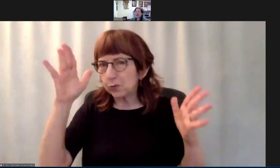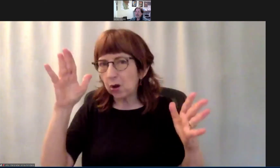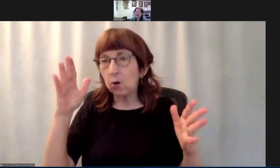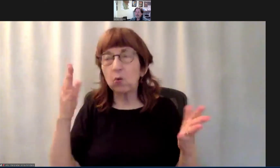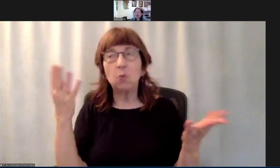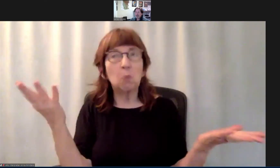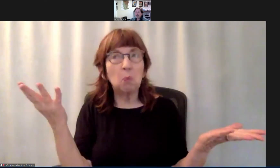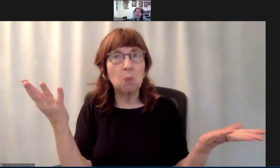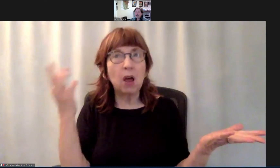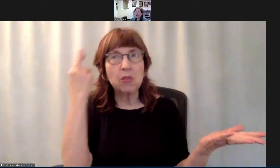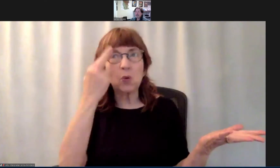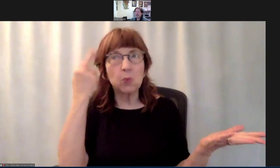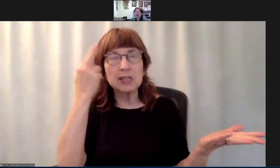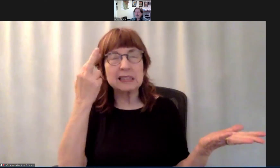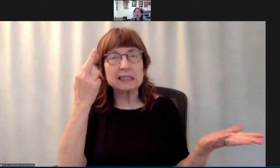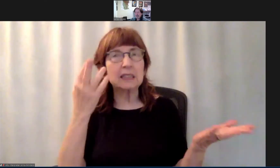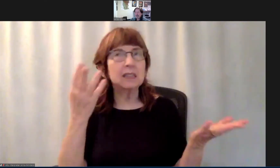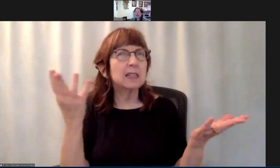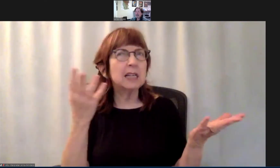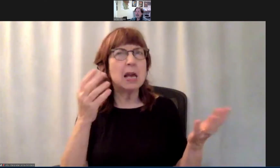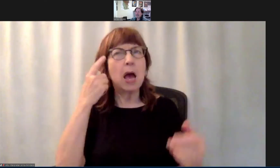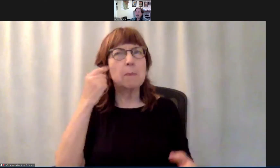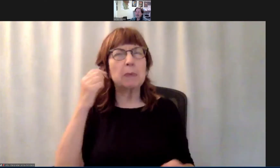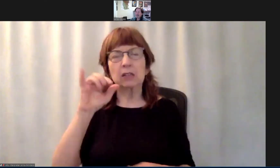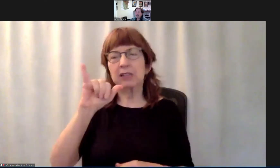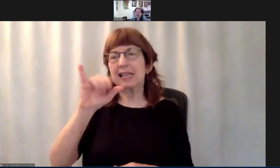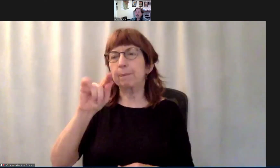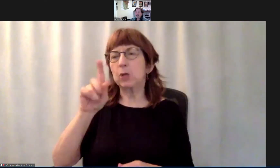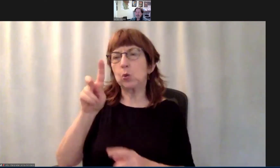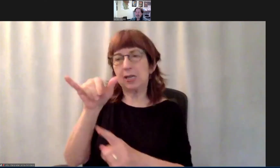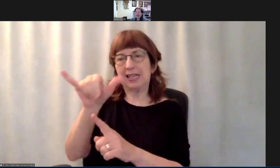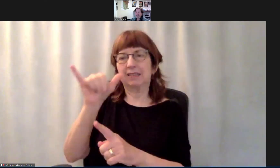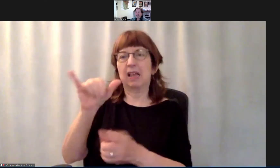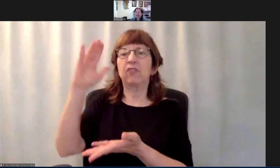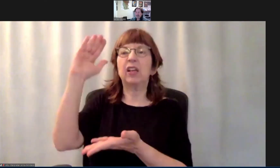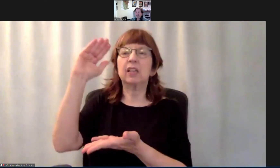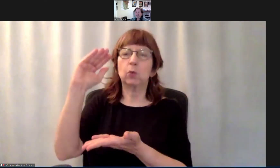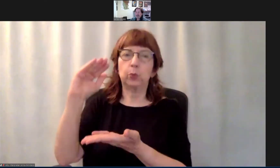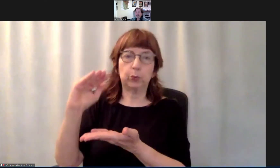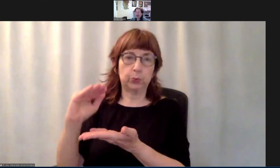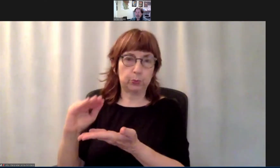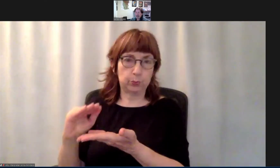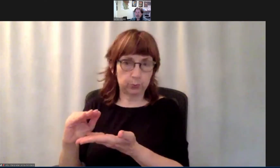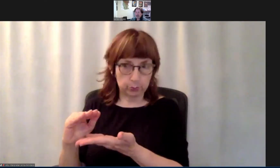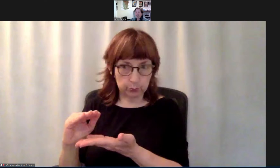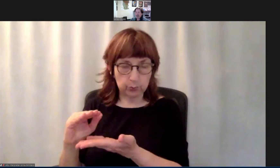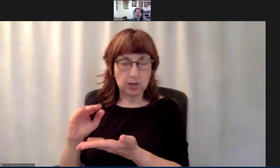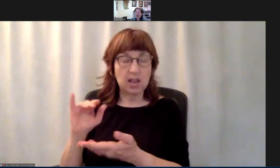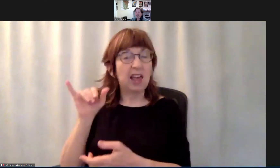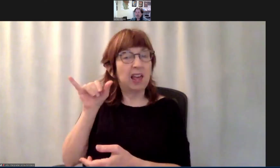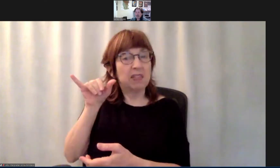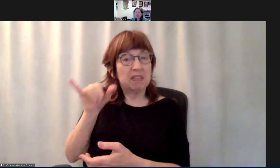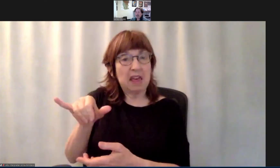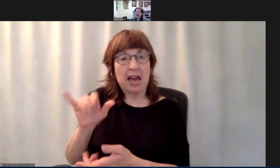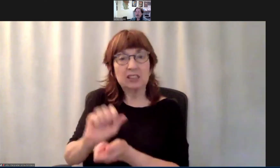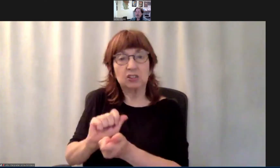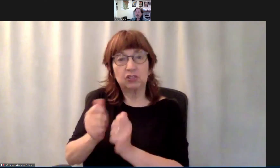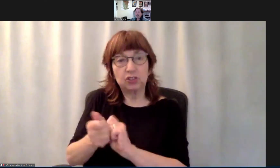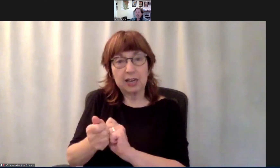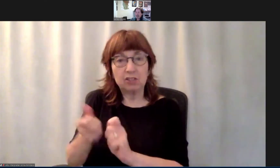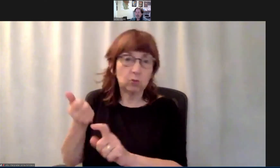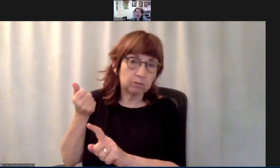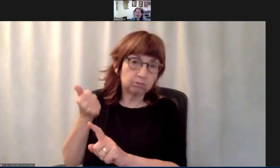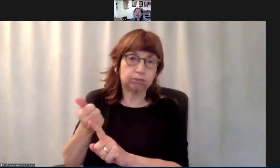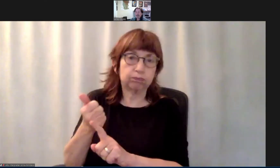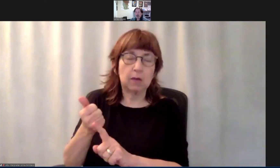the immunity is waning and that it would be that change in case rates